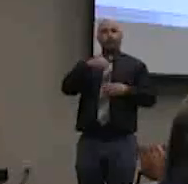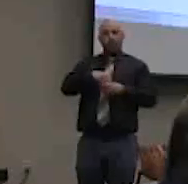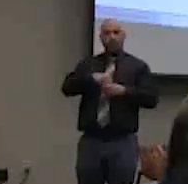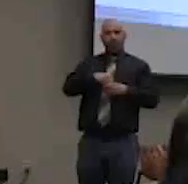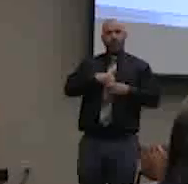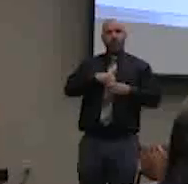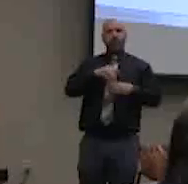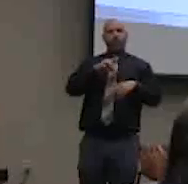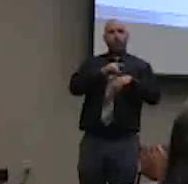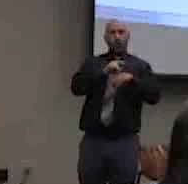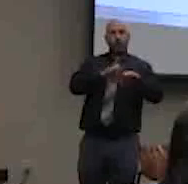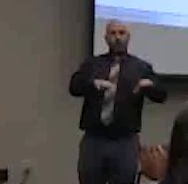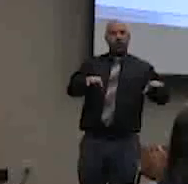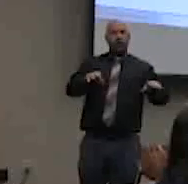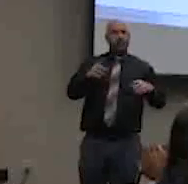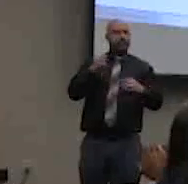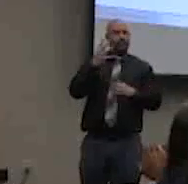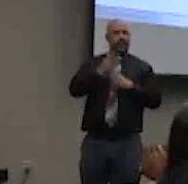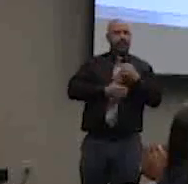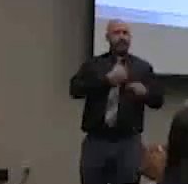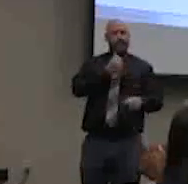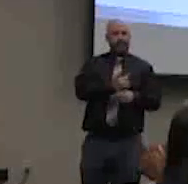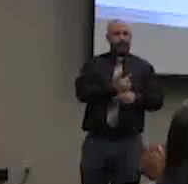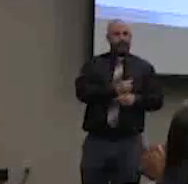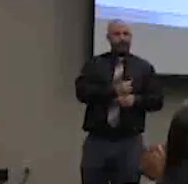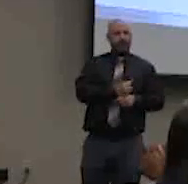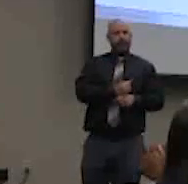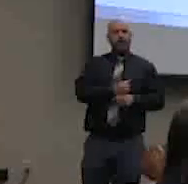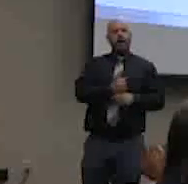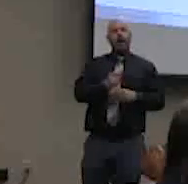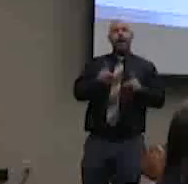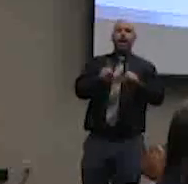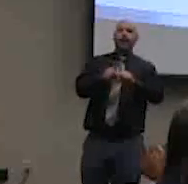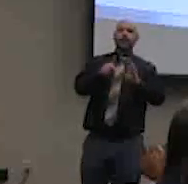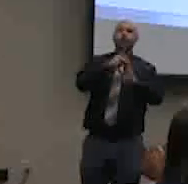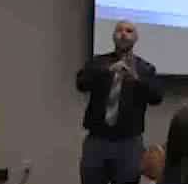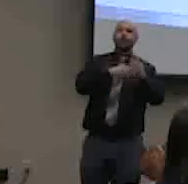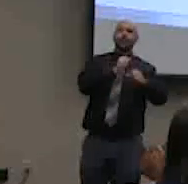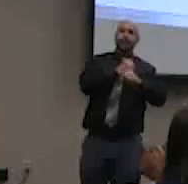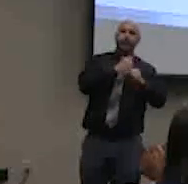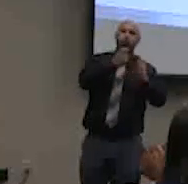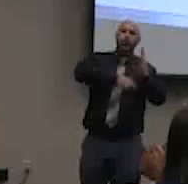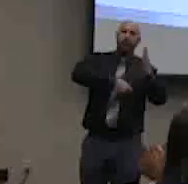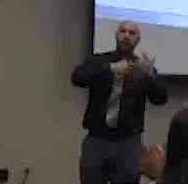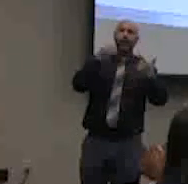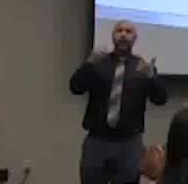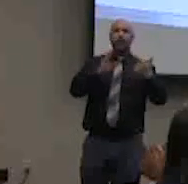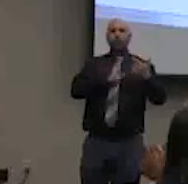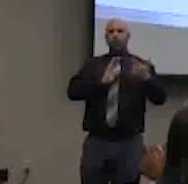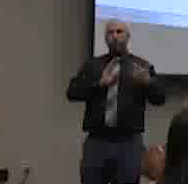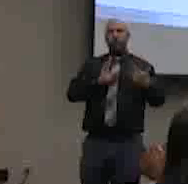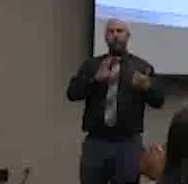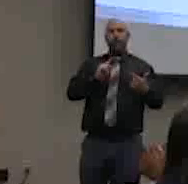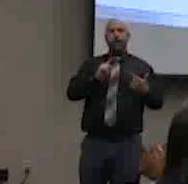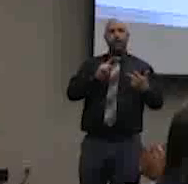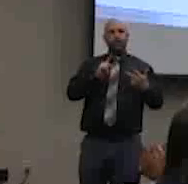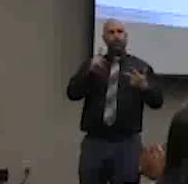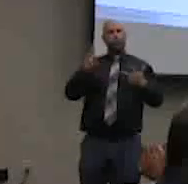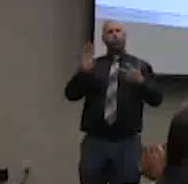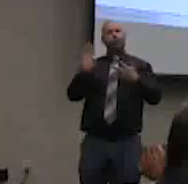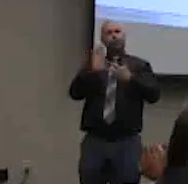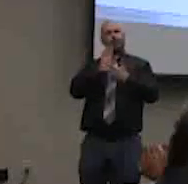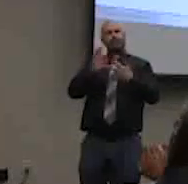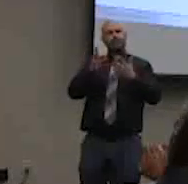only as a board member and policymaker, but really in your community as a business leader, pushing